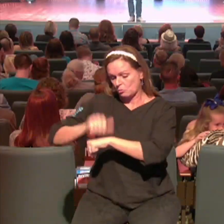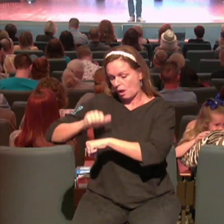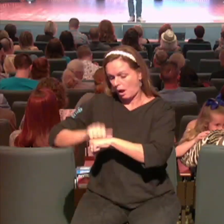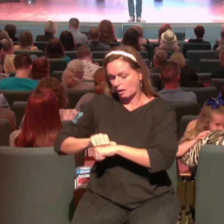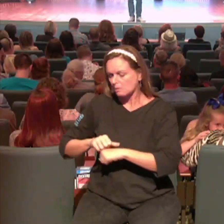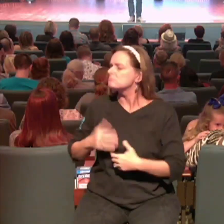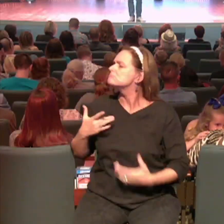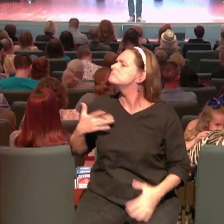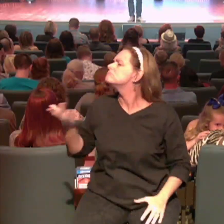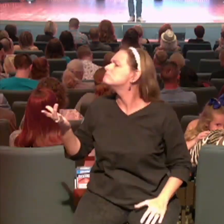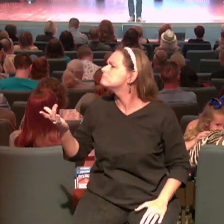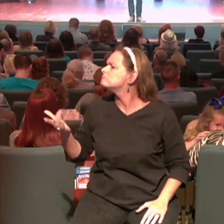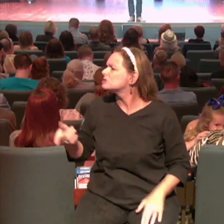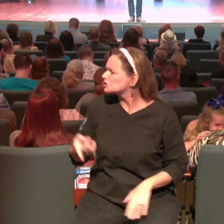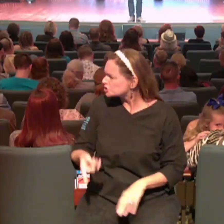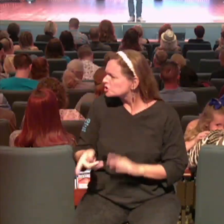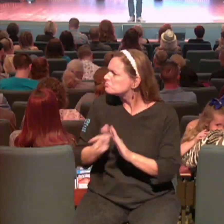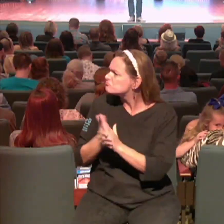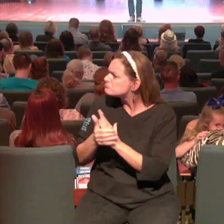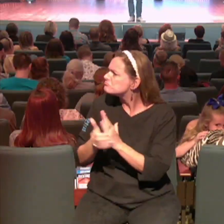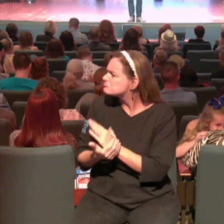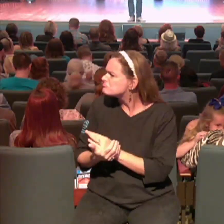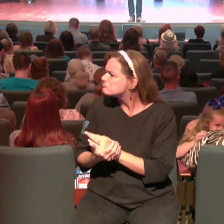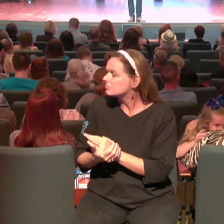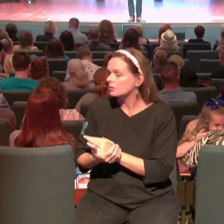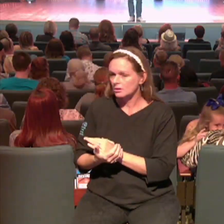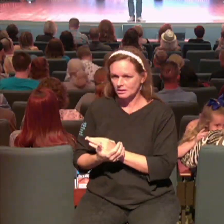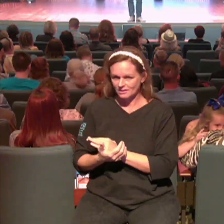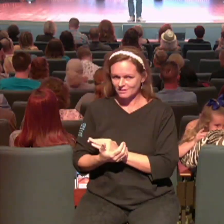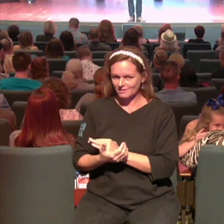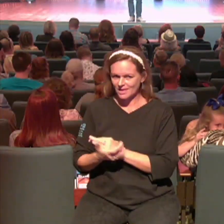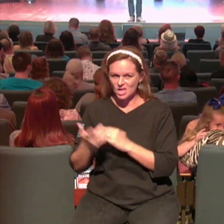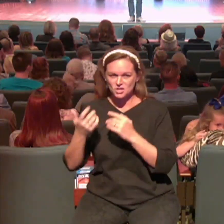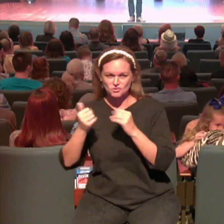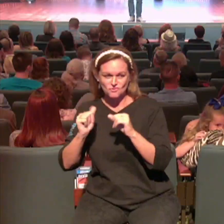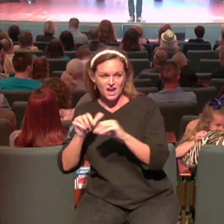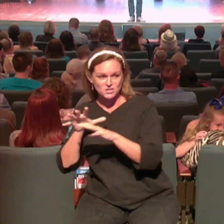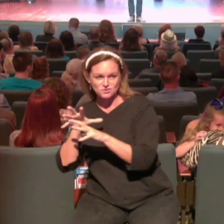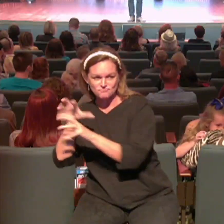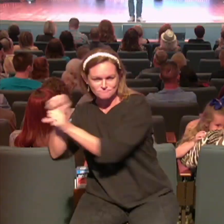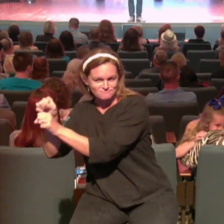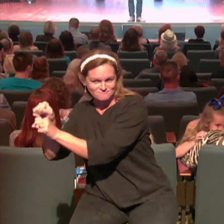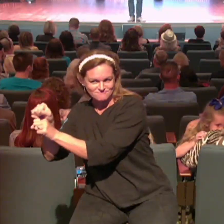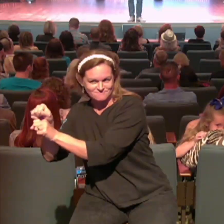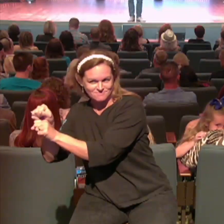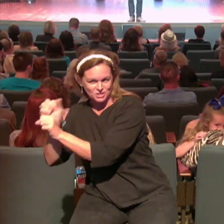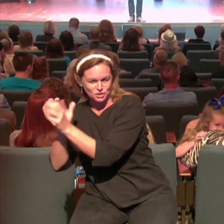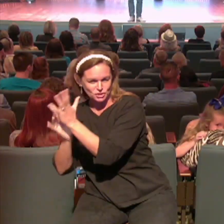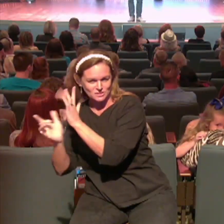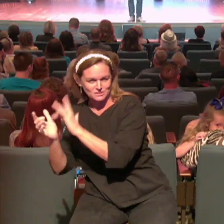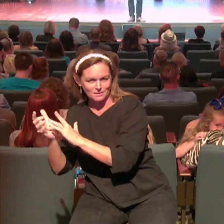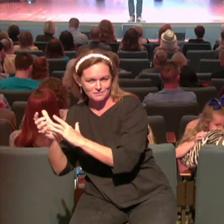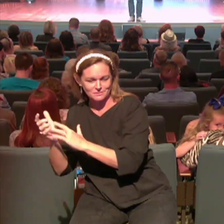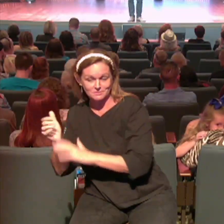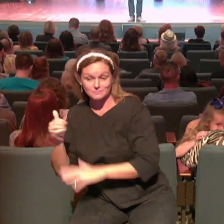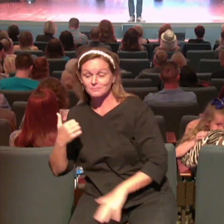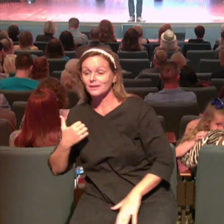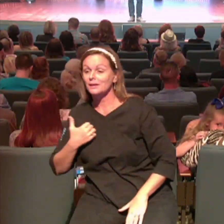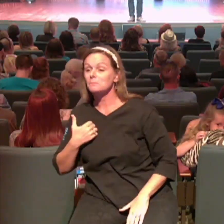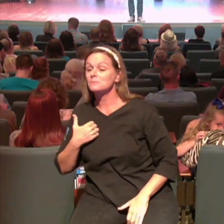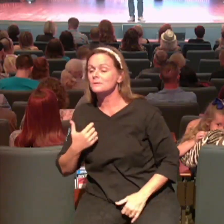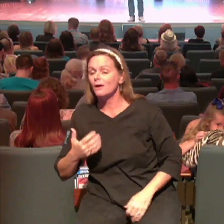say? They were trying to trap him into saying something that they could use against him. But